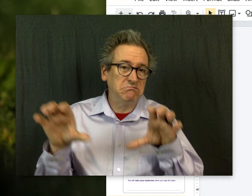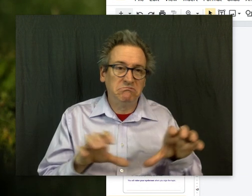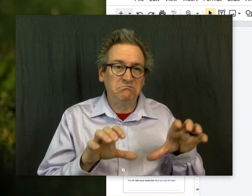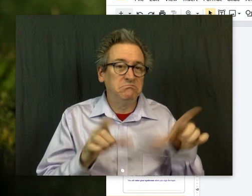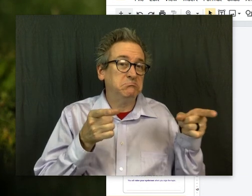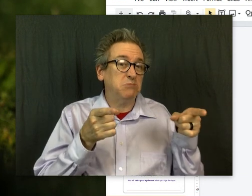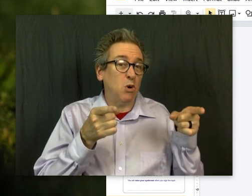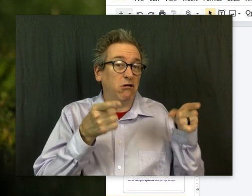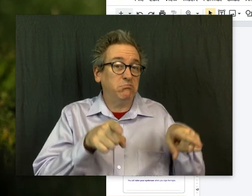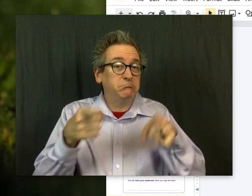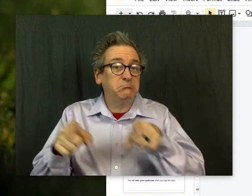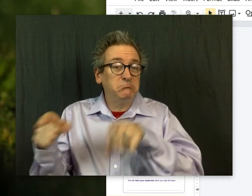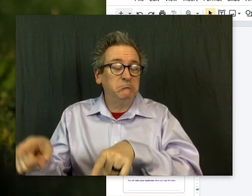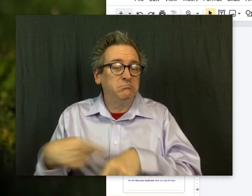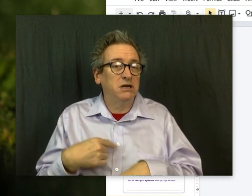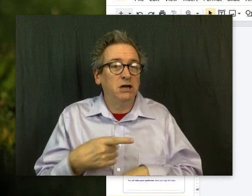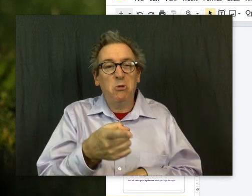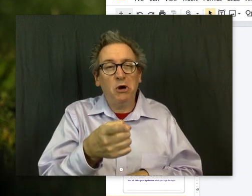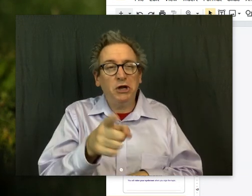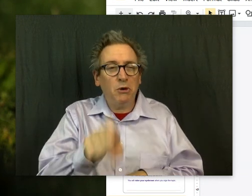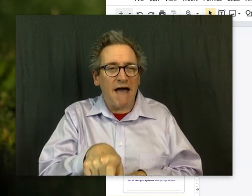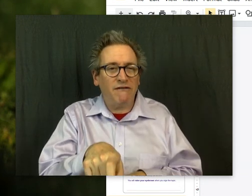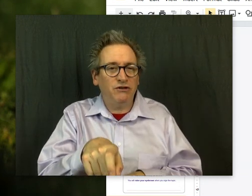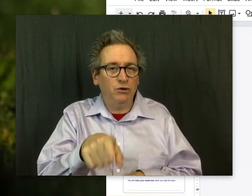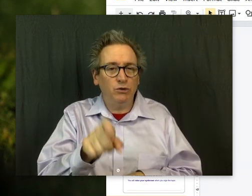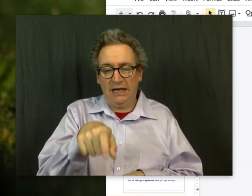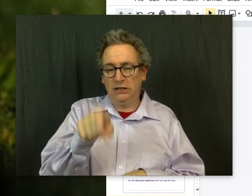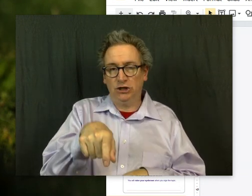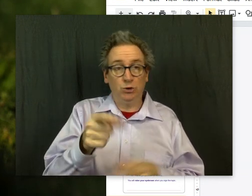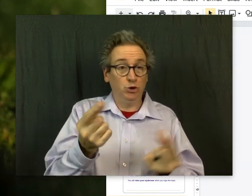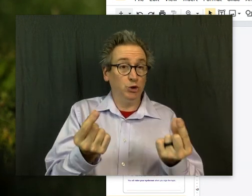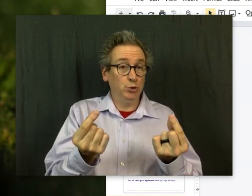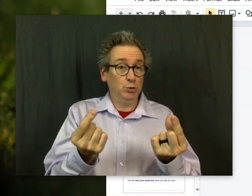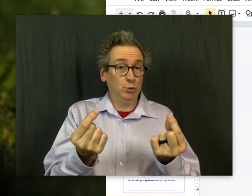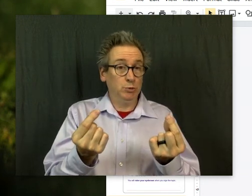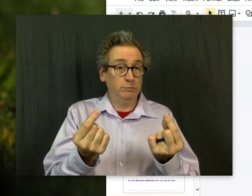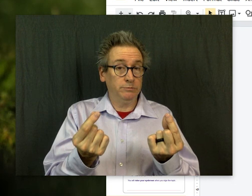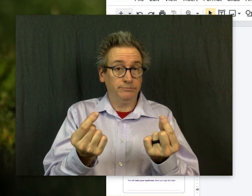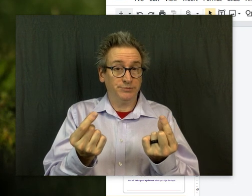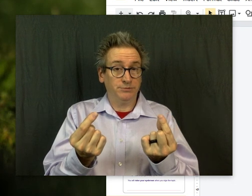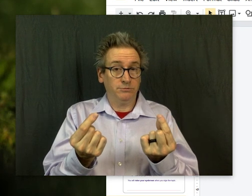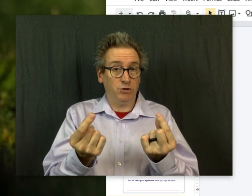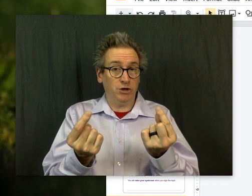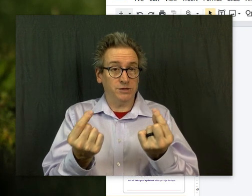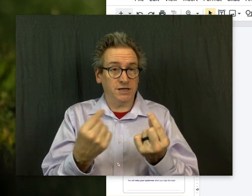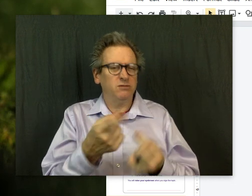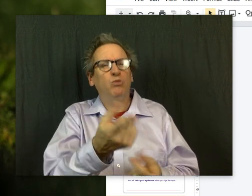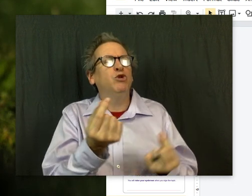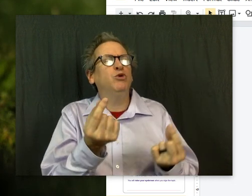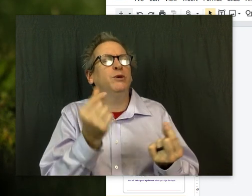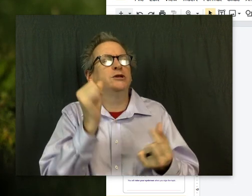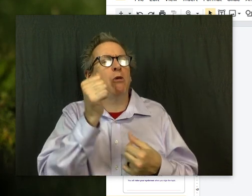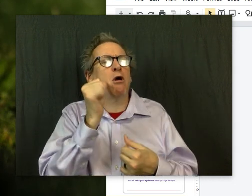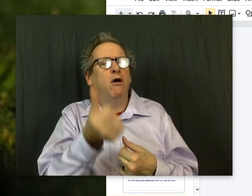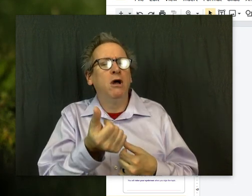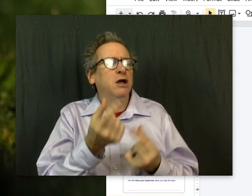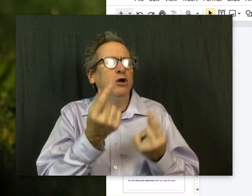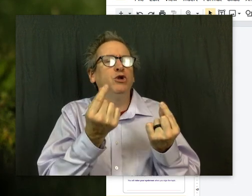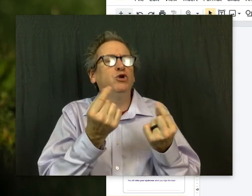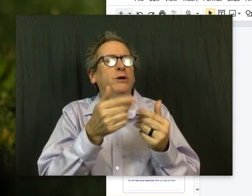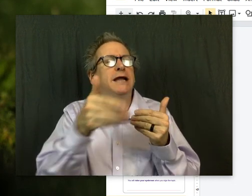Activities, or what do you have to need to do? Could use this. What are you doing